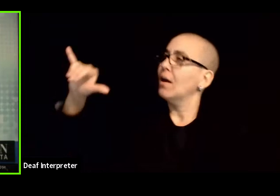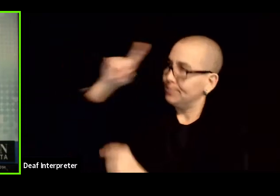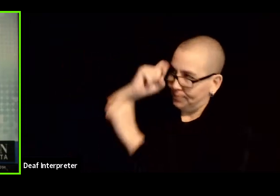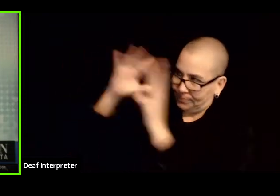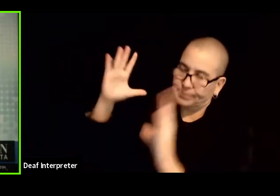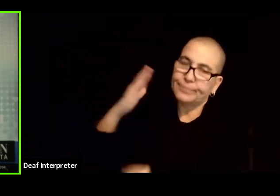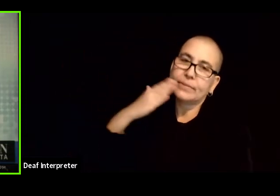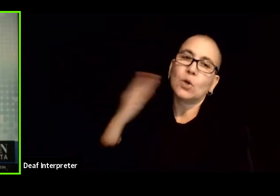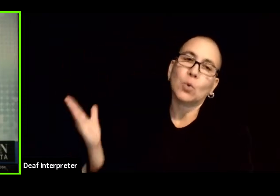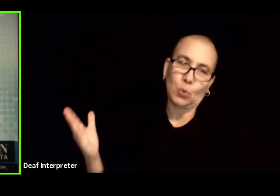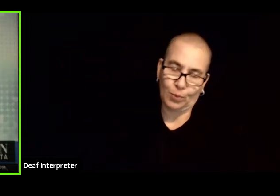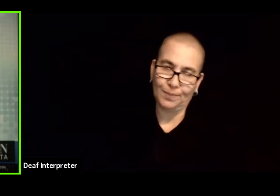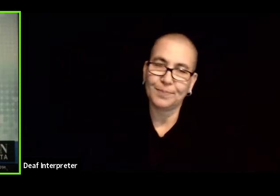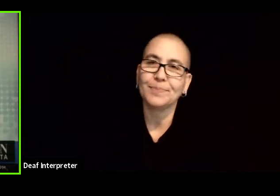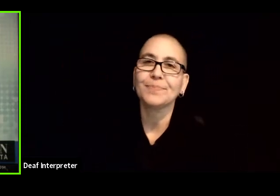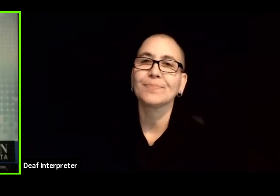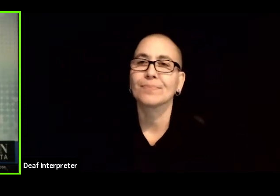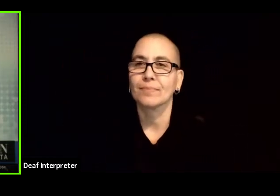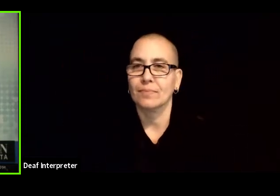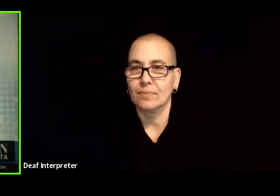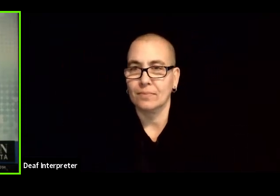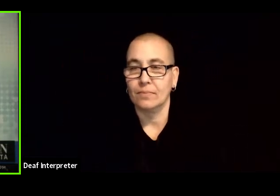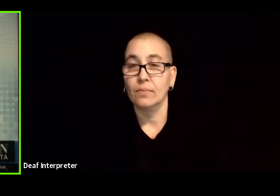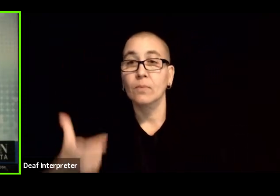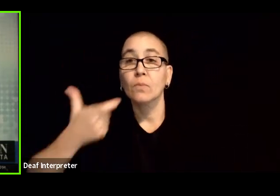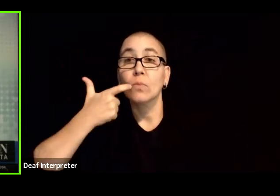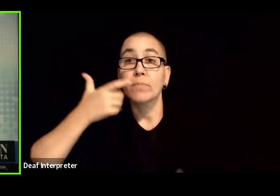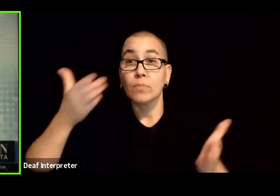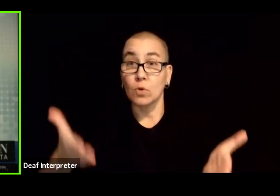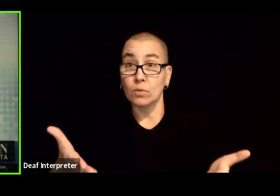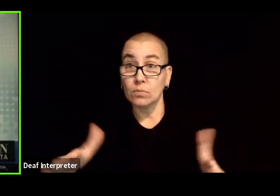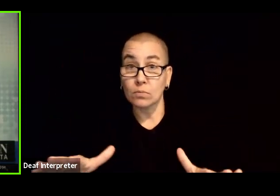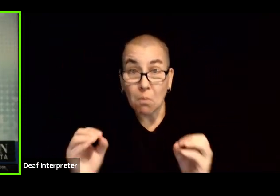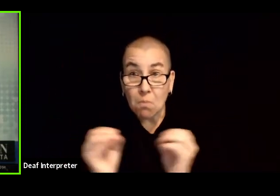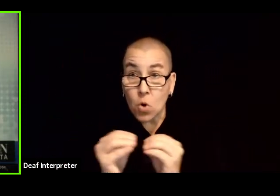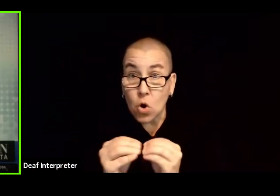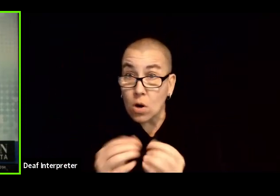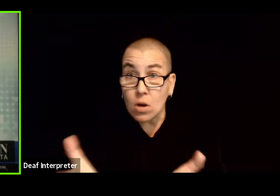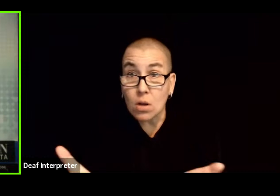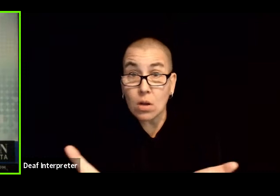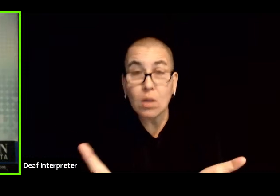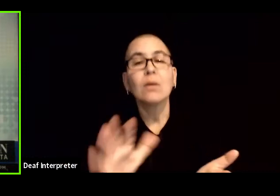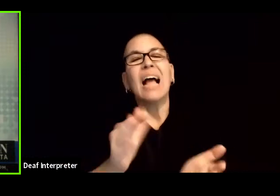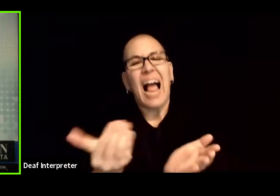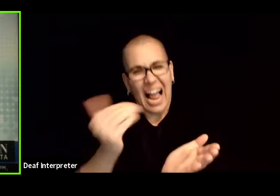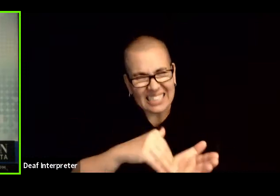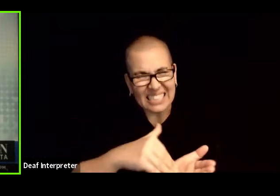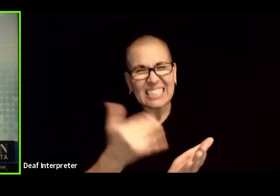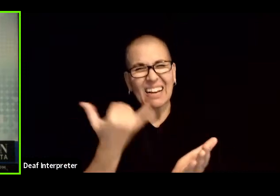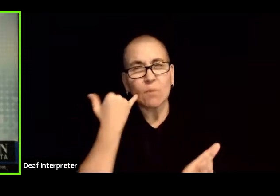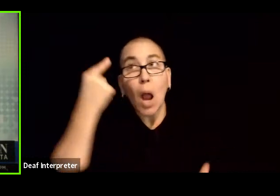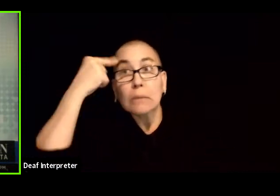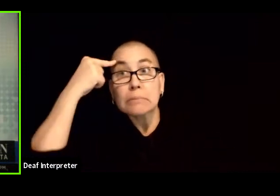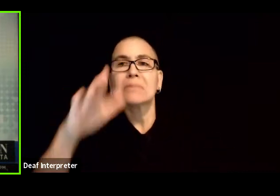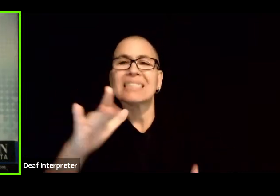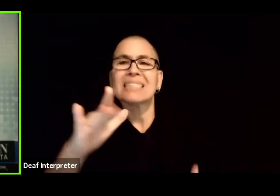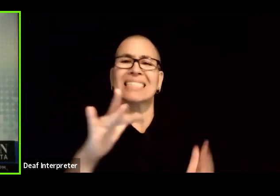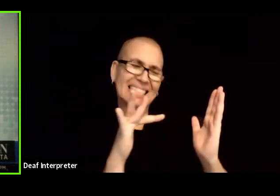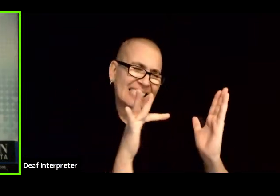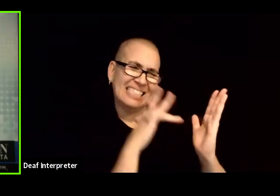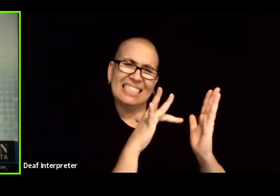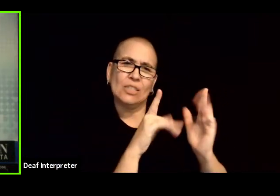Again, ladies and gentlemen, if you want to ask questions, please press *1. Your next question comes from the line of Crystal